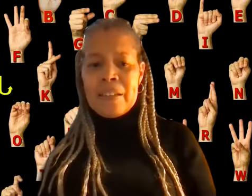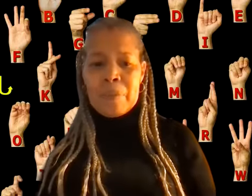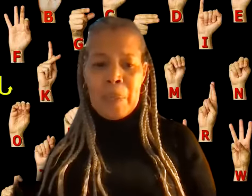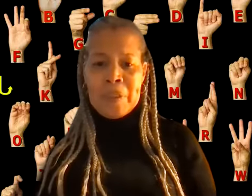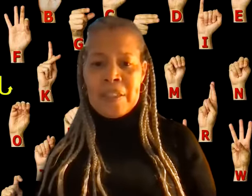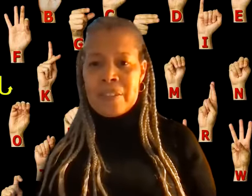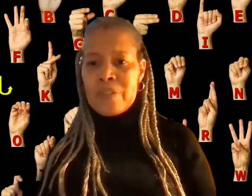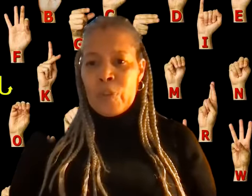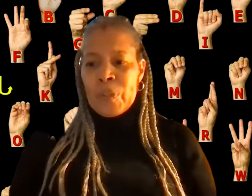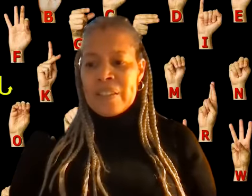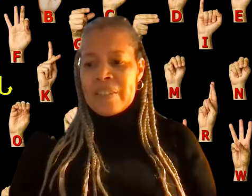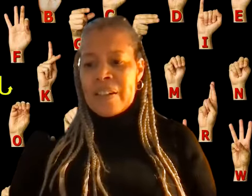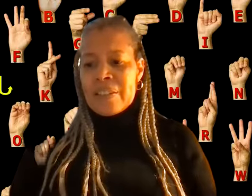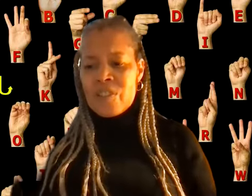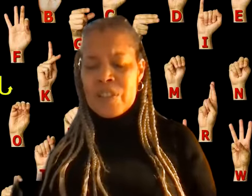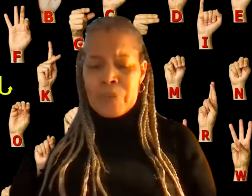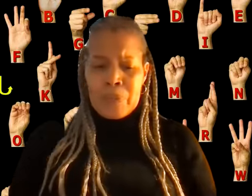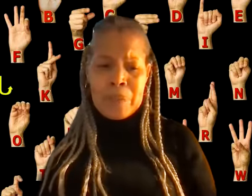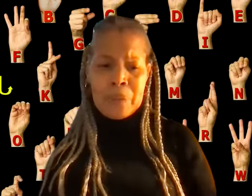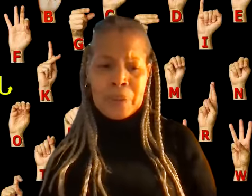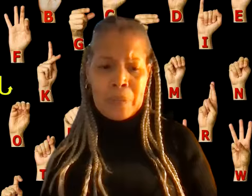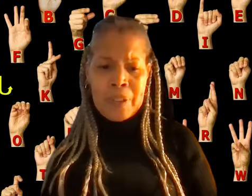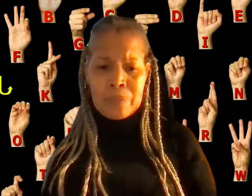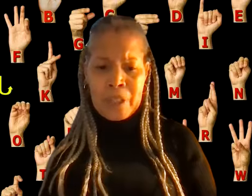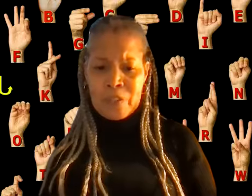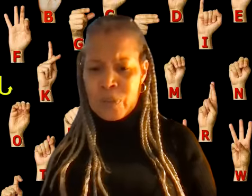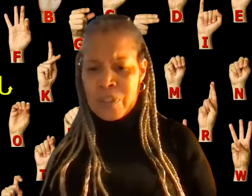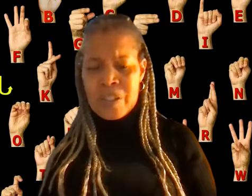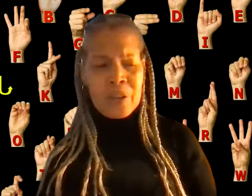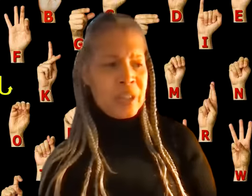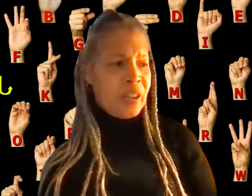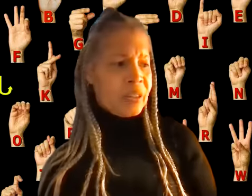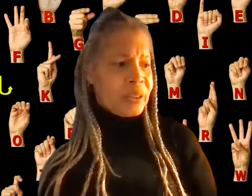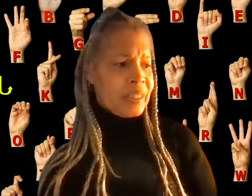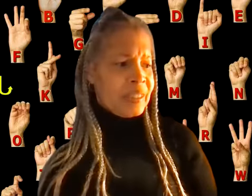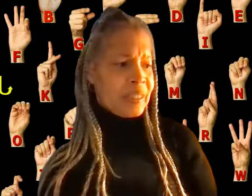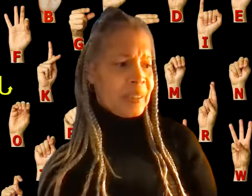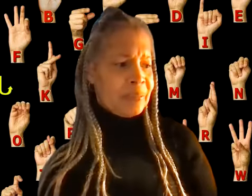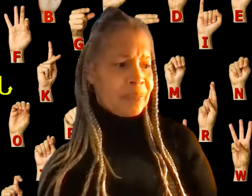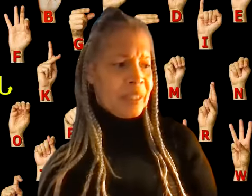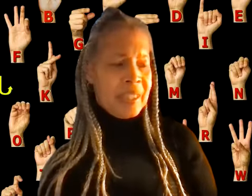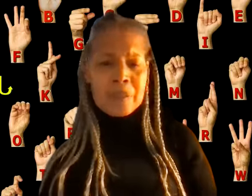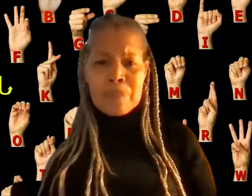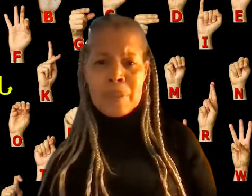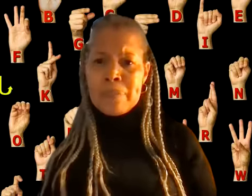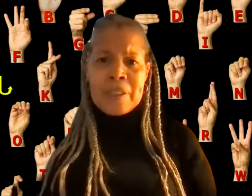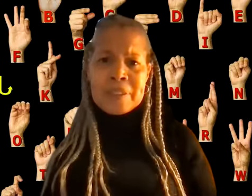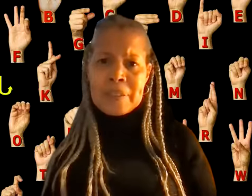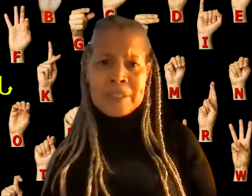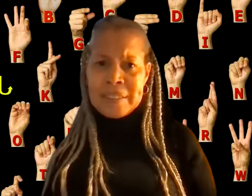coming up in the next few weeks. Uh, she just helped somebody build a bed and breakfast or what do you call those things? Um, Airbnb or something like